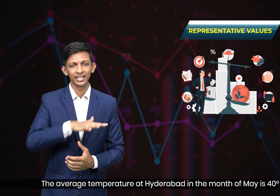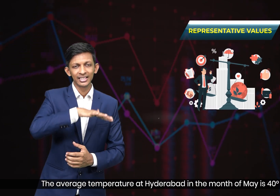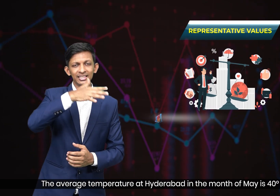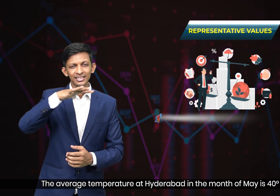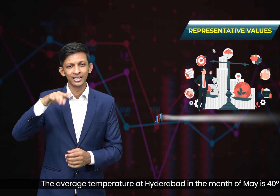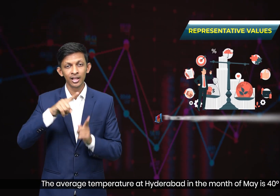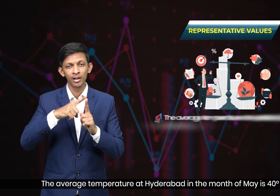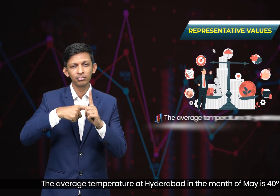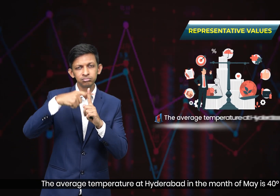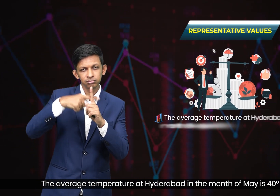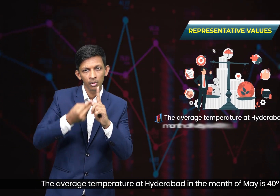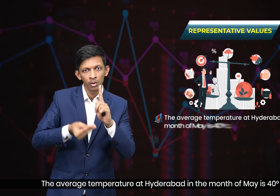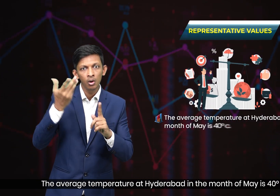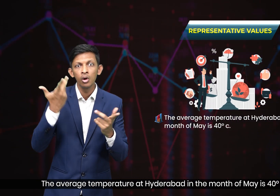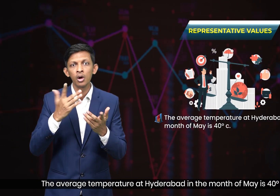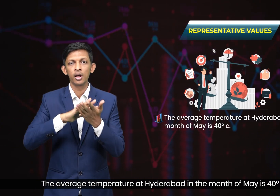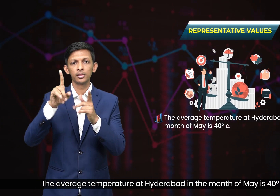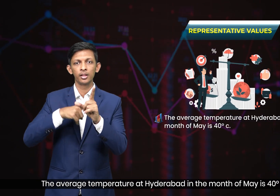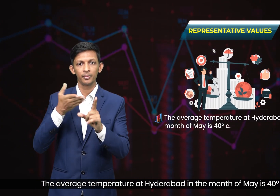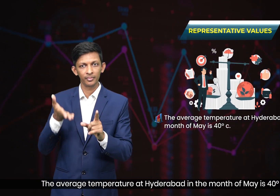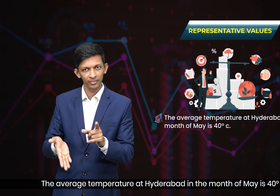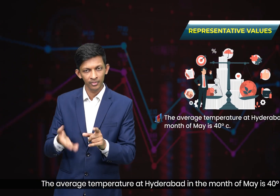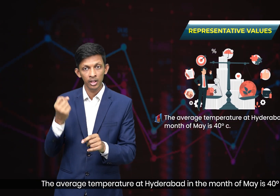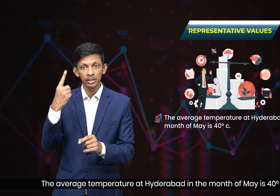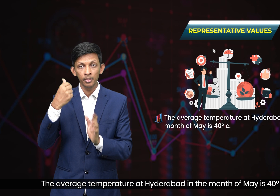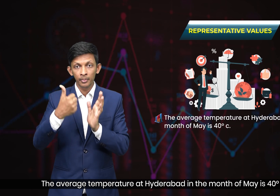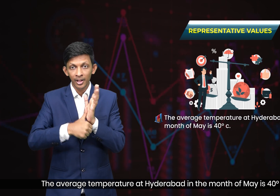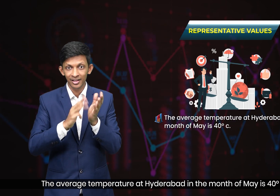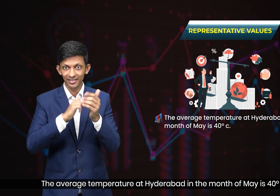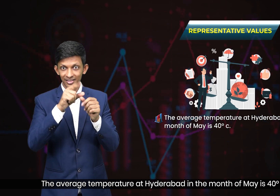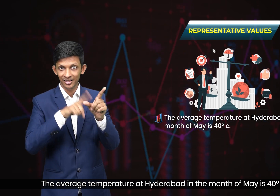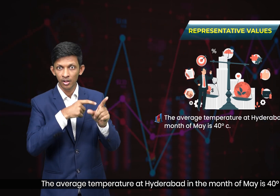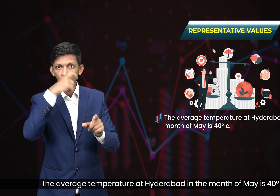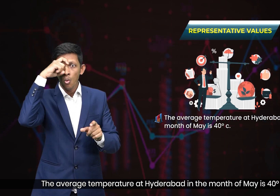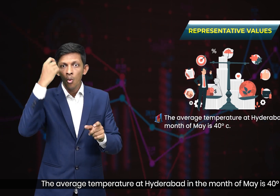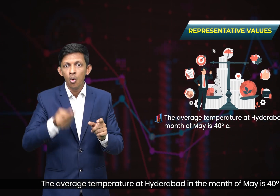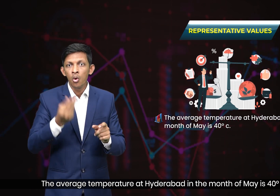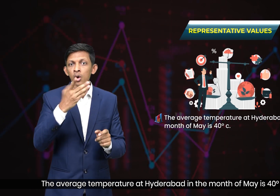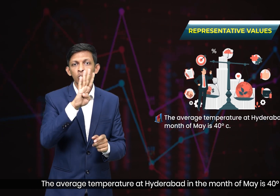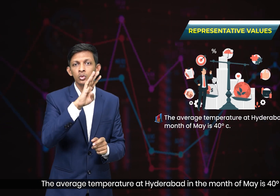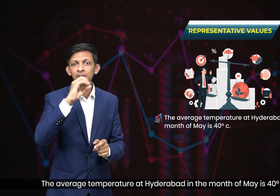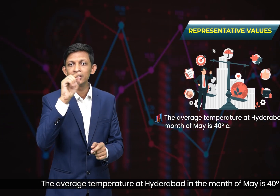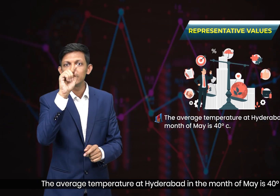The average temperature at Hyderabad in the month of May is 40 degrees Celsius.